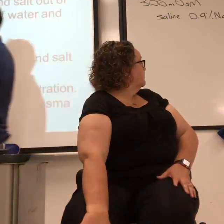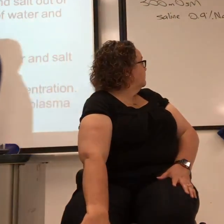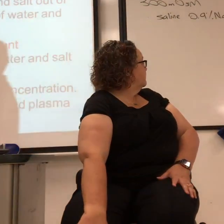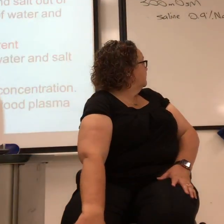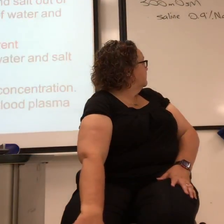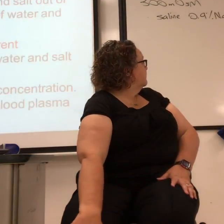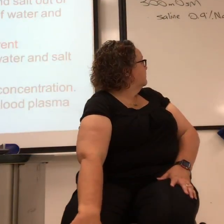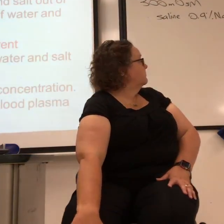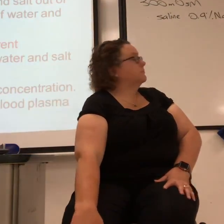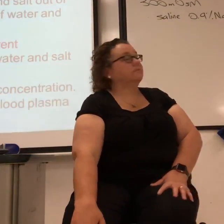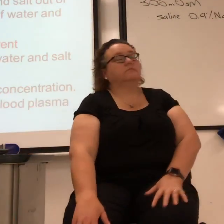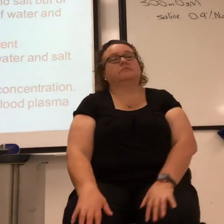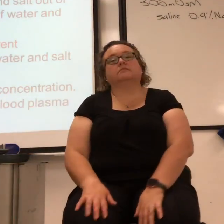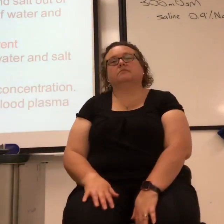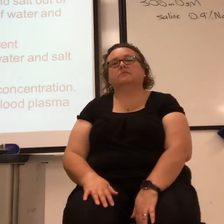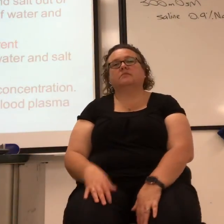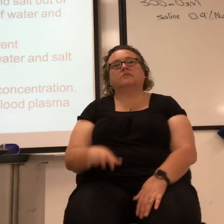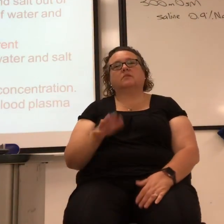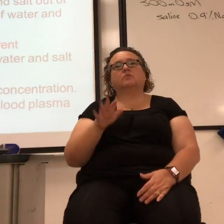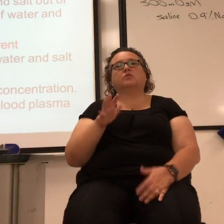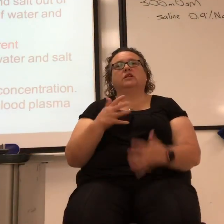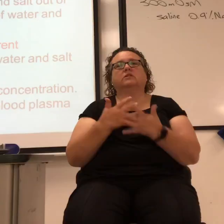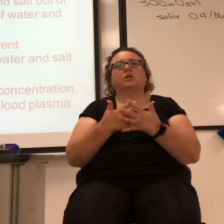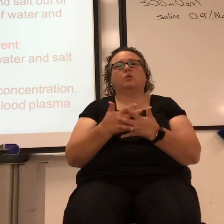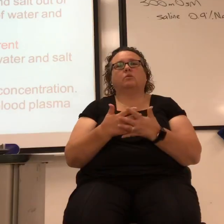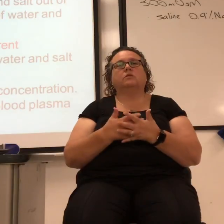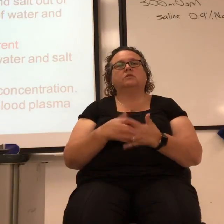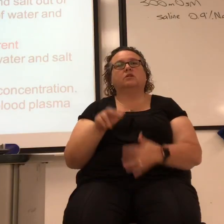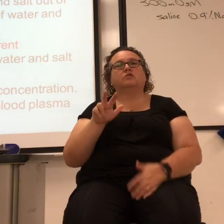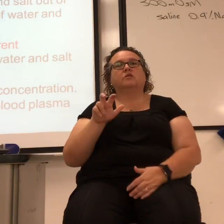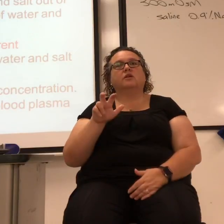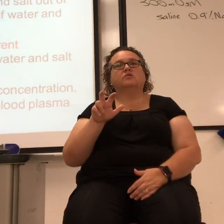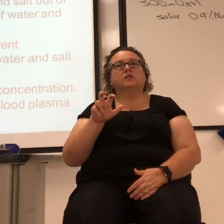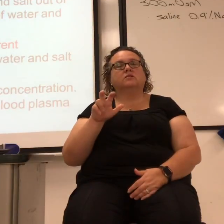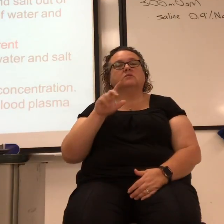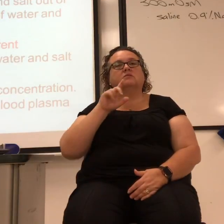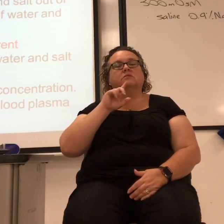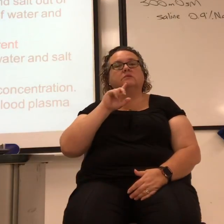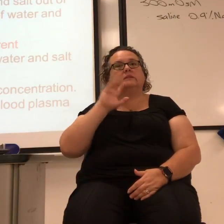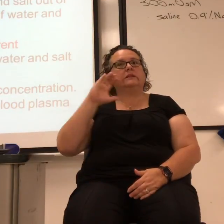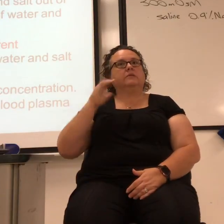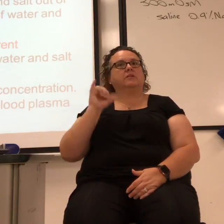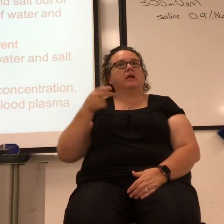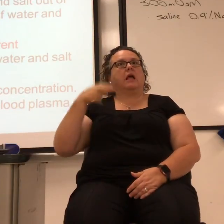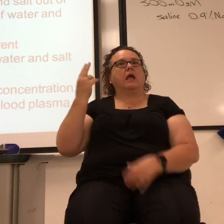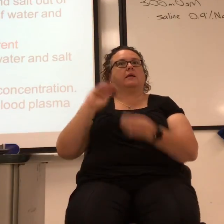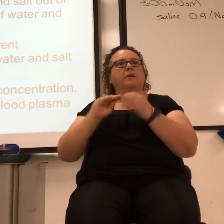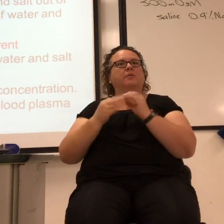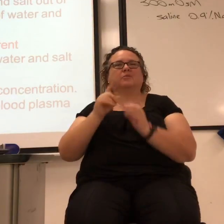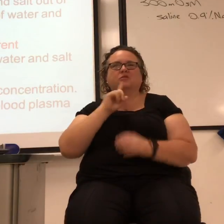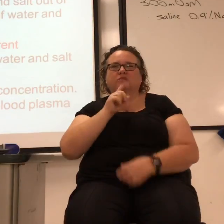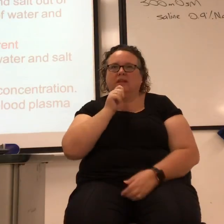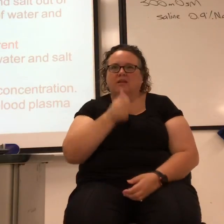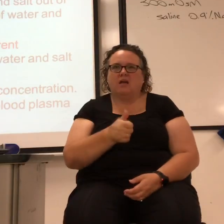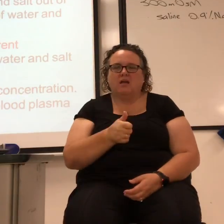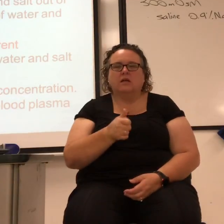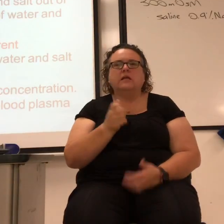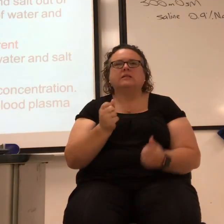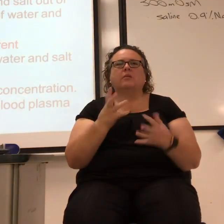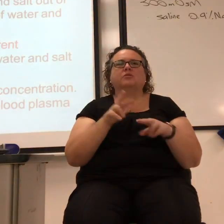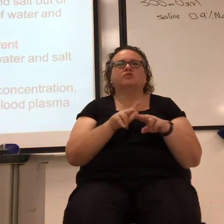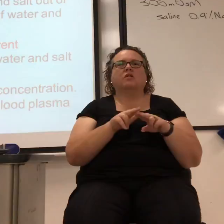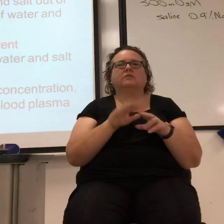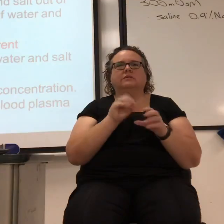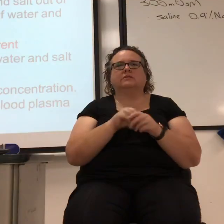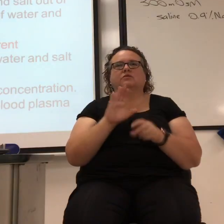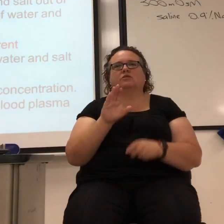So it's pretty dilute. Okay, 300 is a high number. It sounds very concentrated. It's not. It's basically the saltiness of your plasma, which is like similar to the